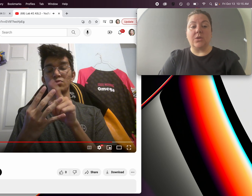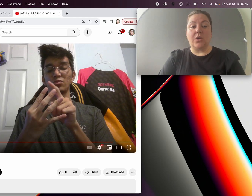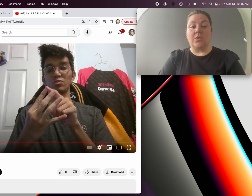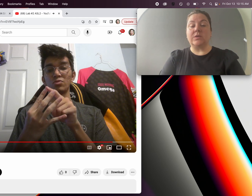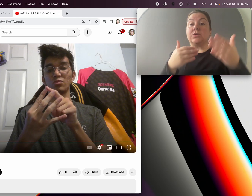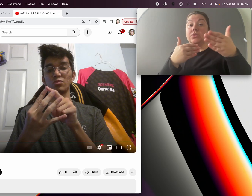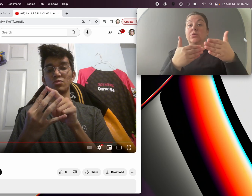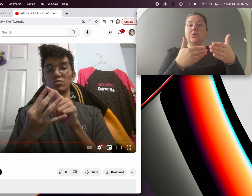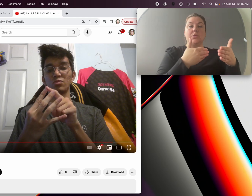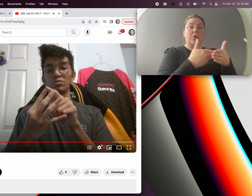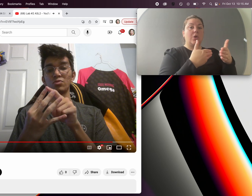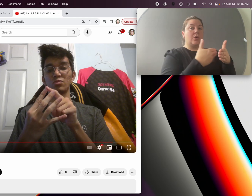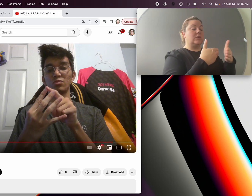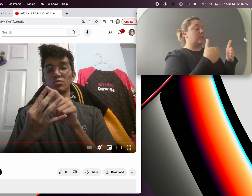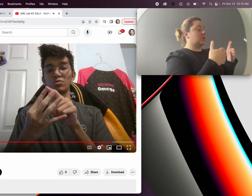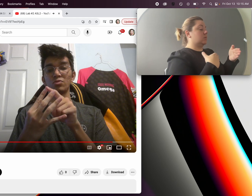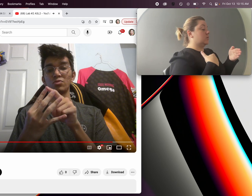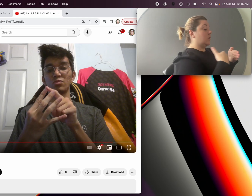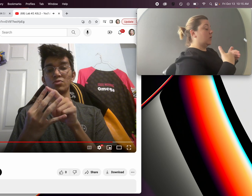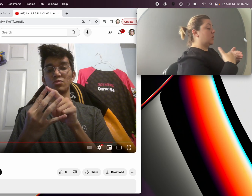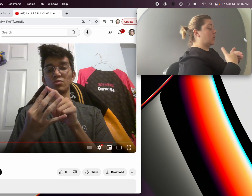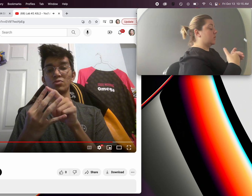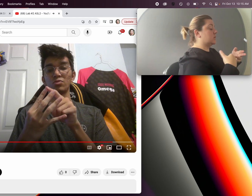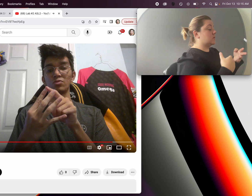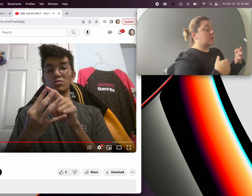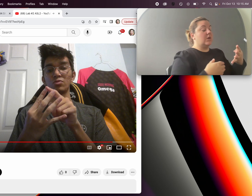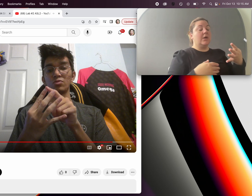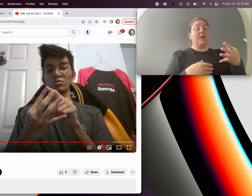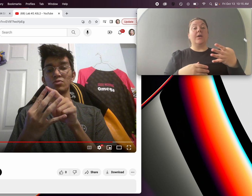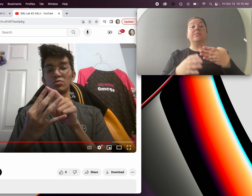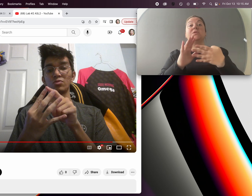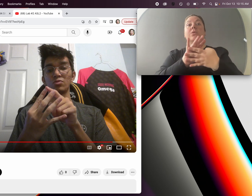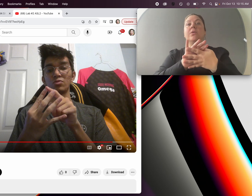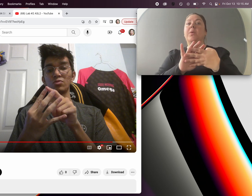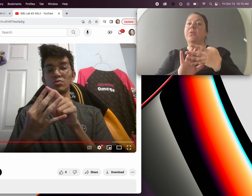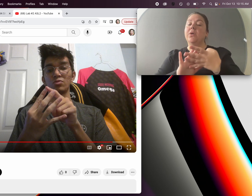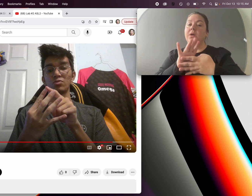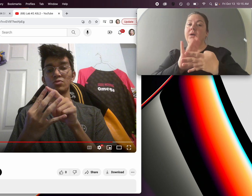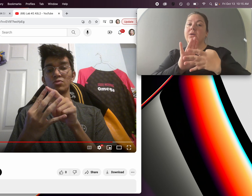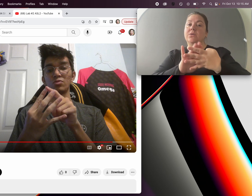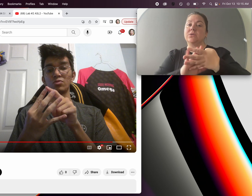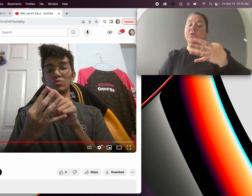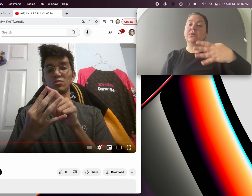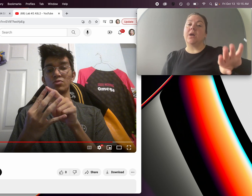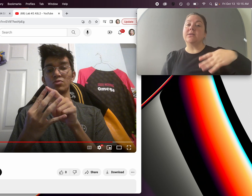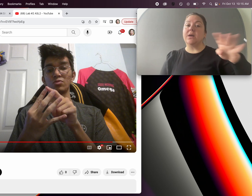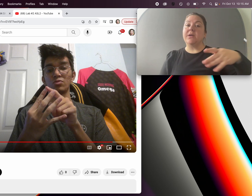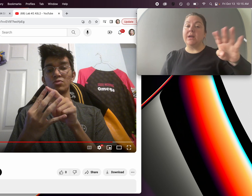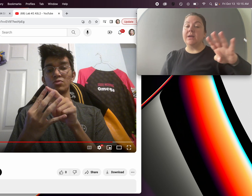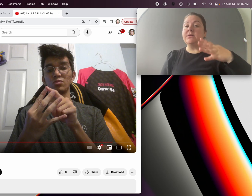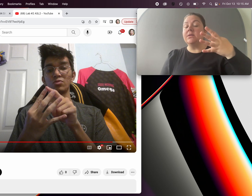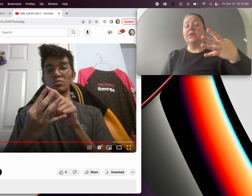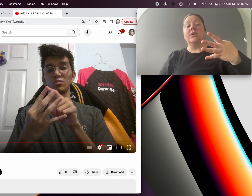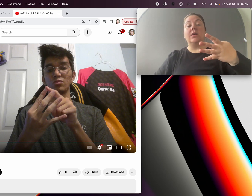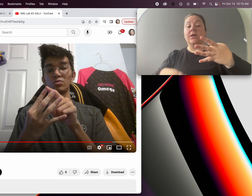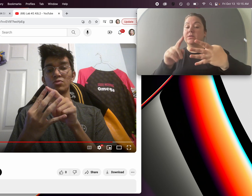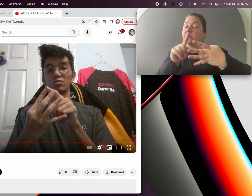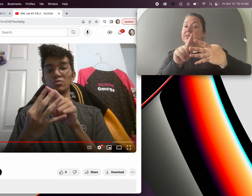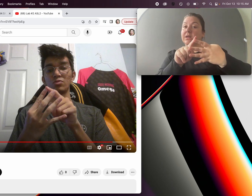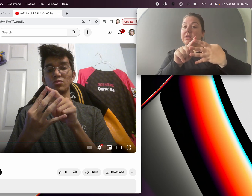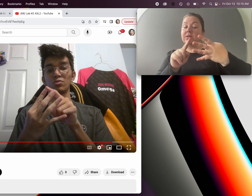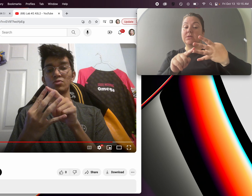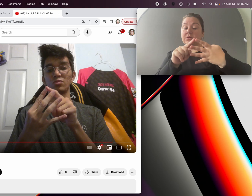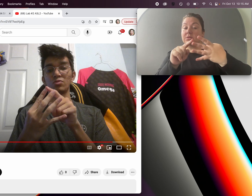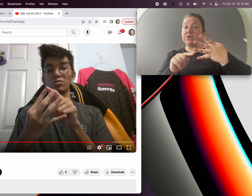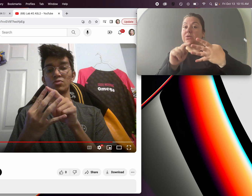This is close, close, close. So remember, use your non-dominant hand. So you